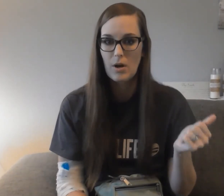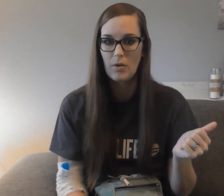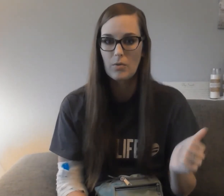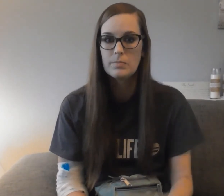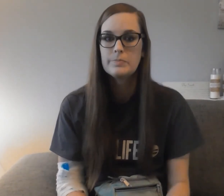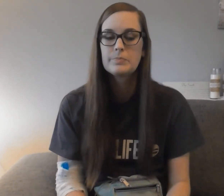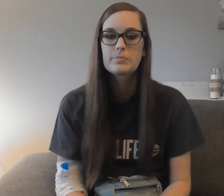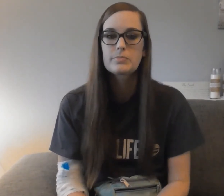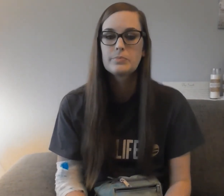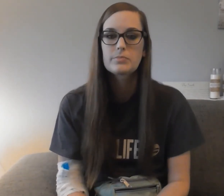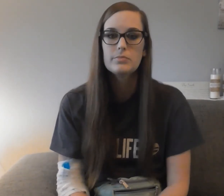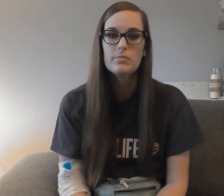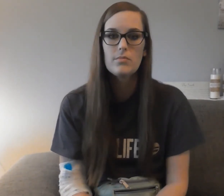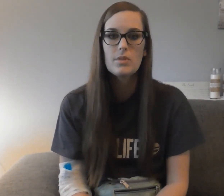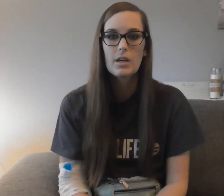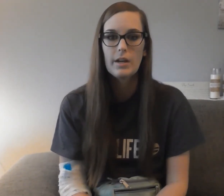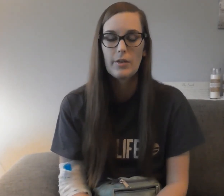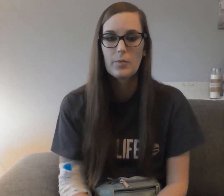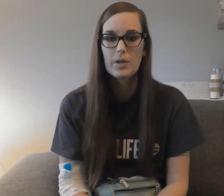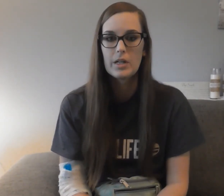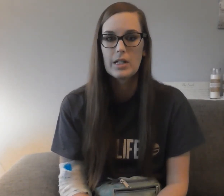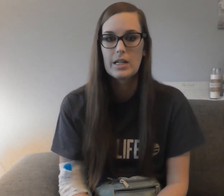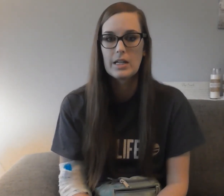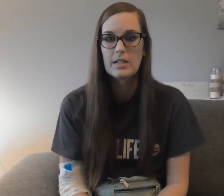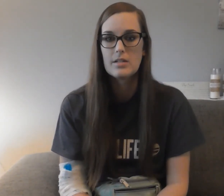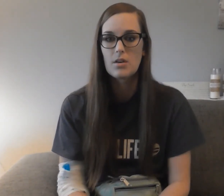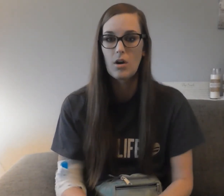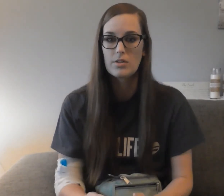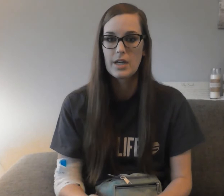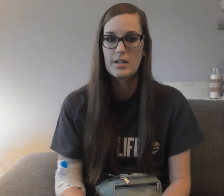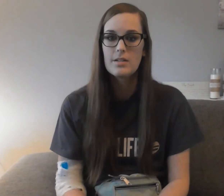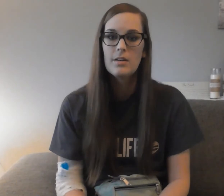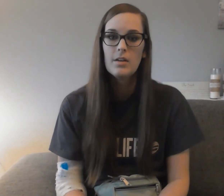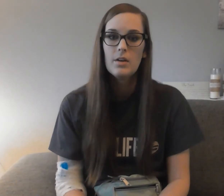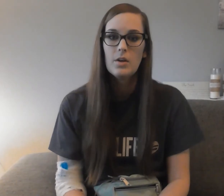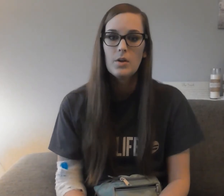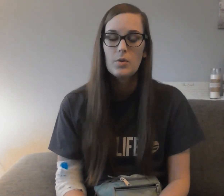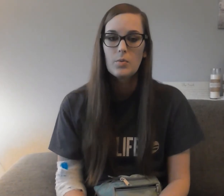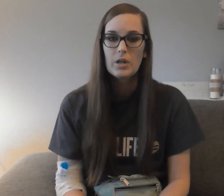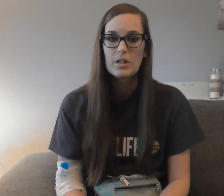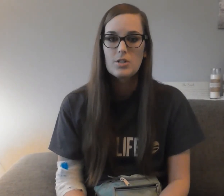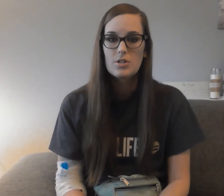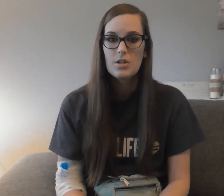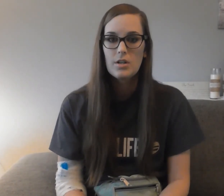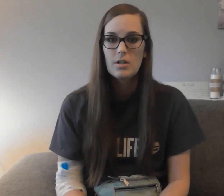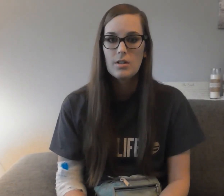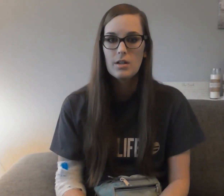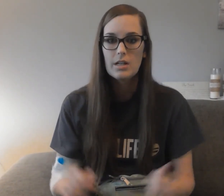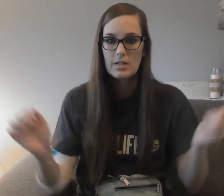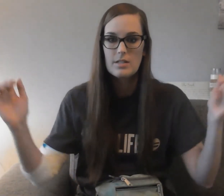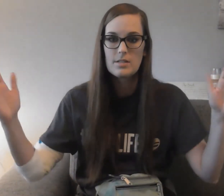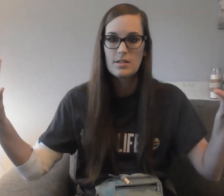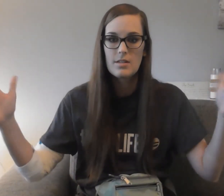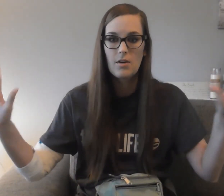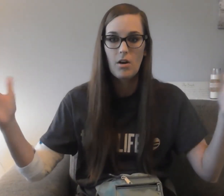bottle. Another one is all done, which is all